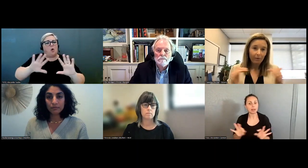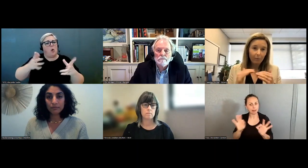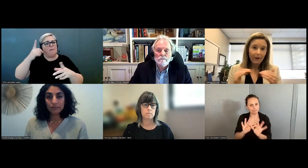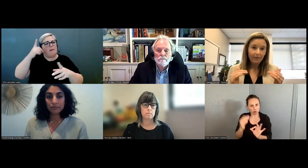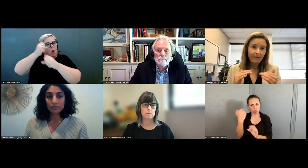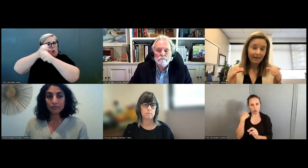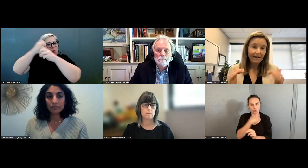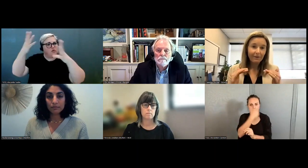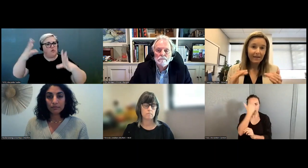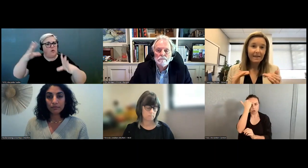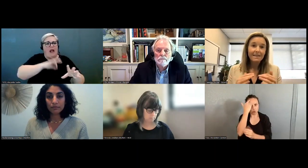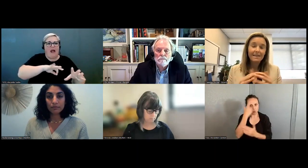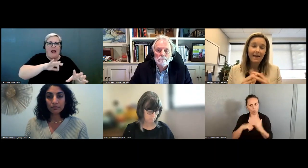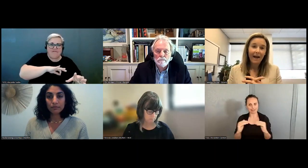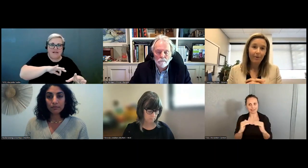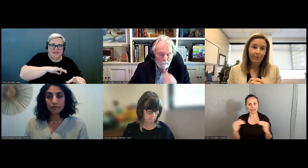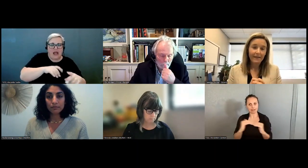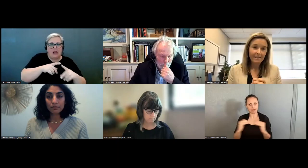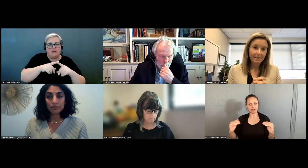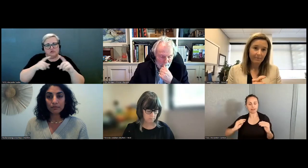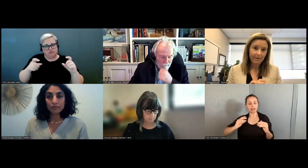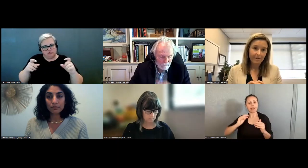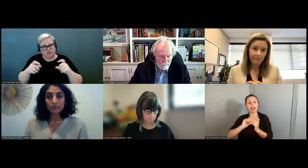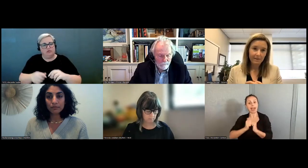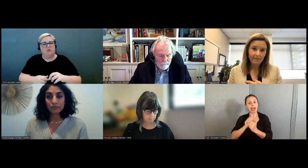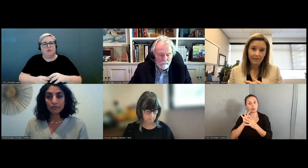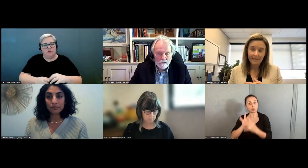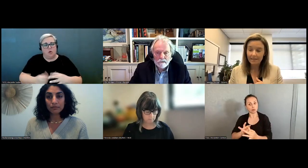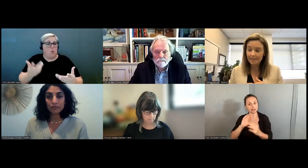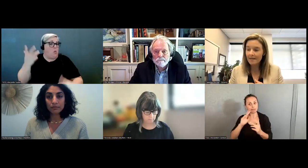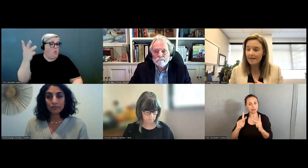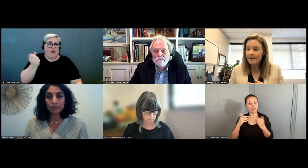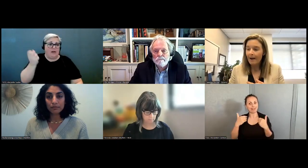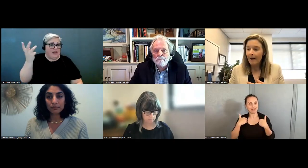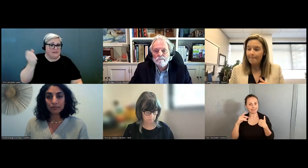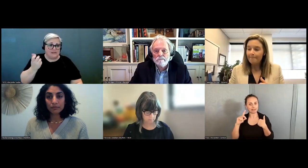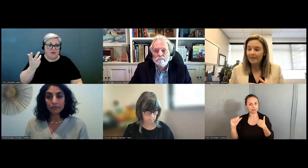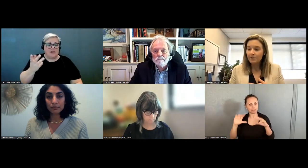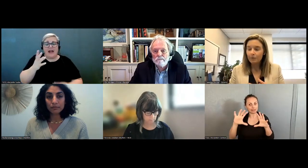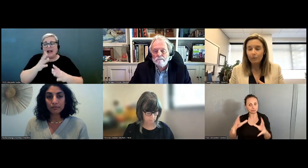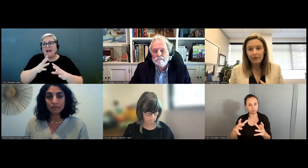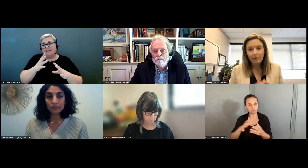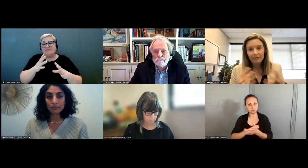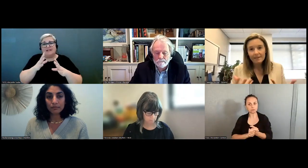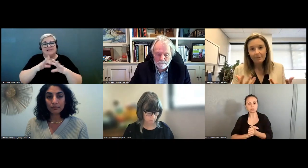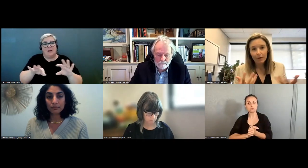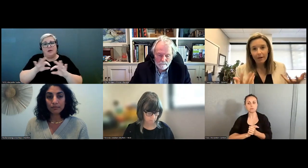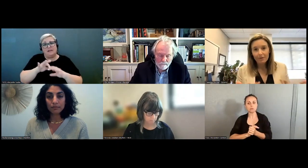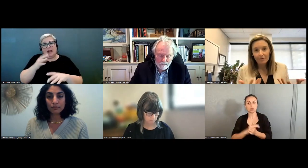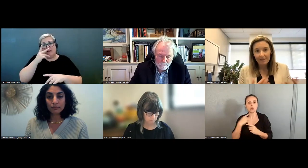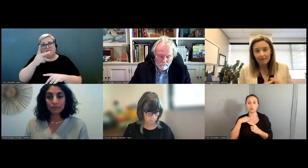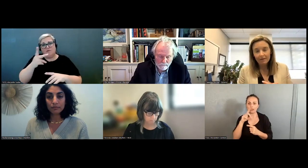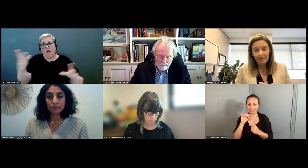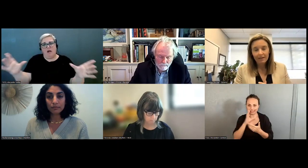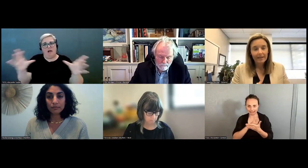know what that level is and how it relates to persons with disabilities. And so we've done some work using the Canadian